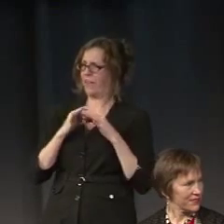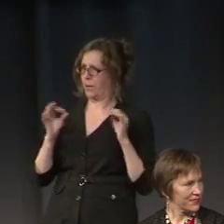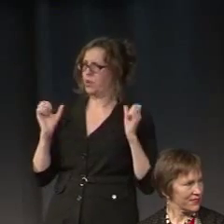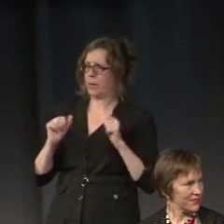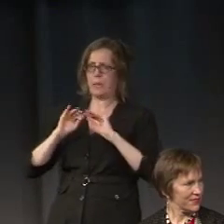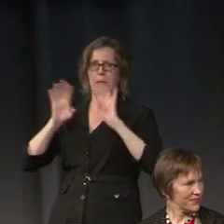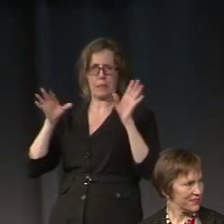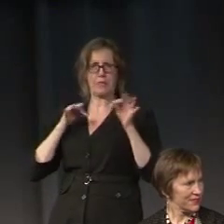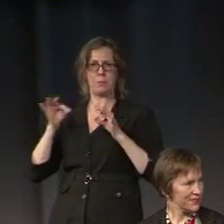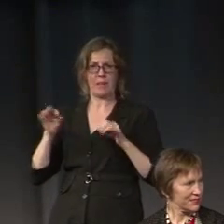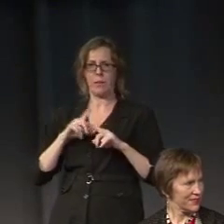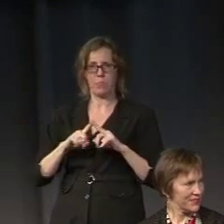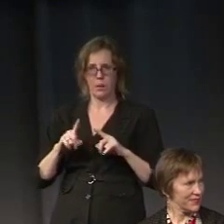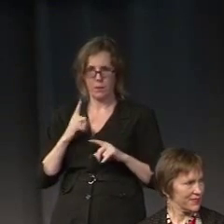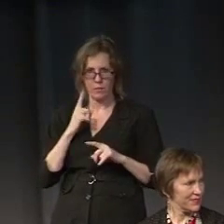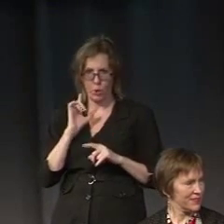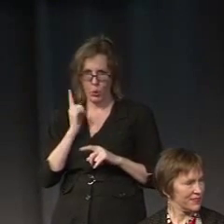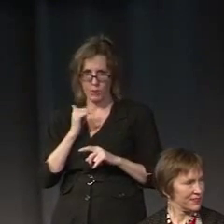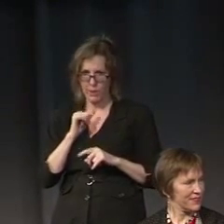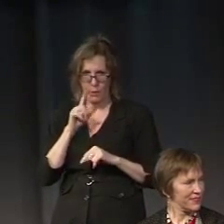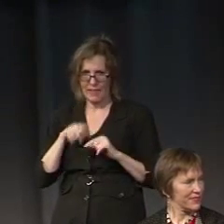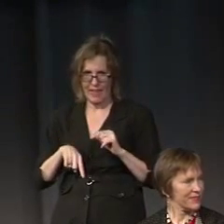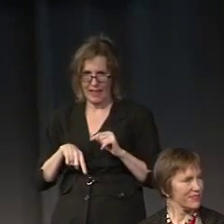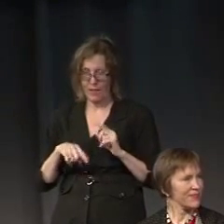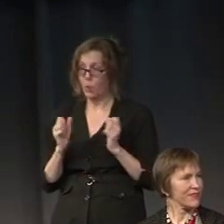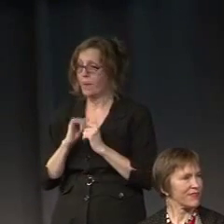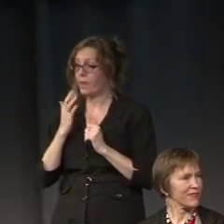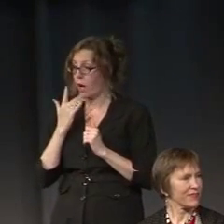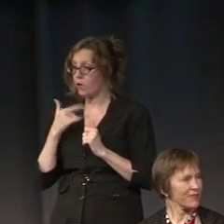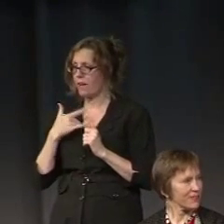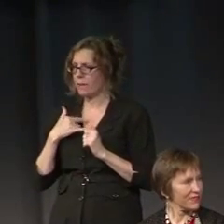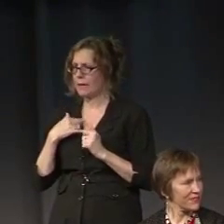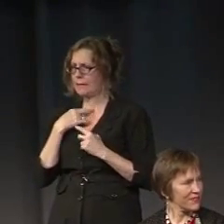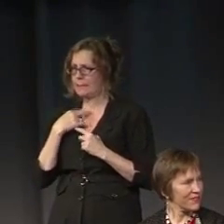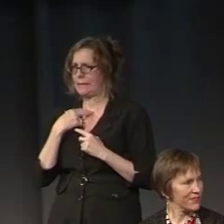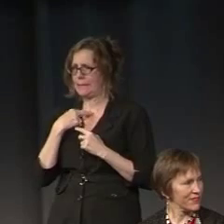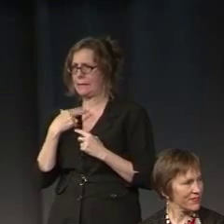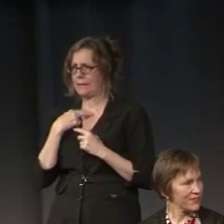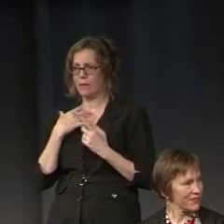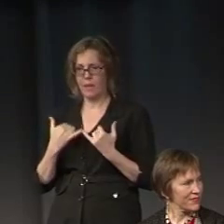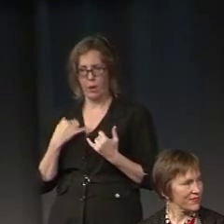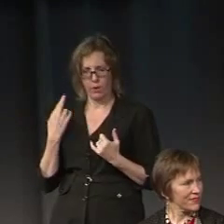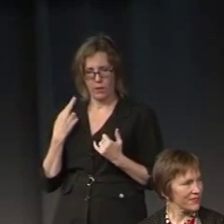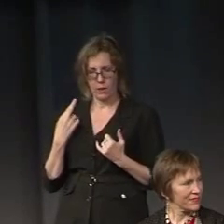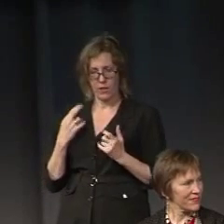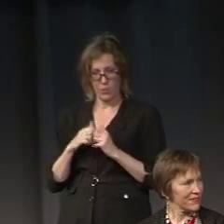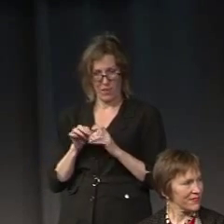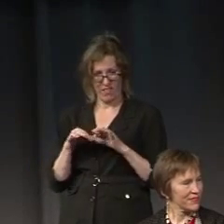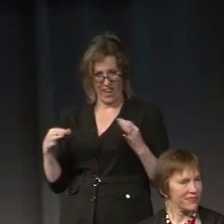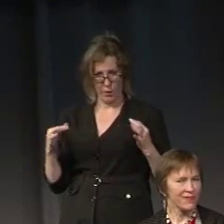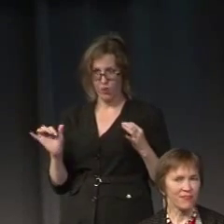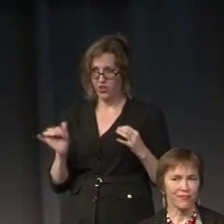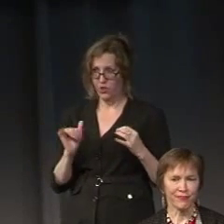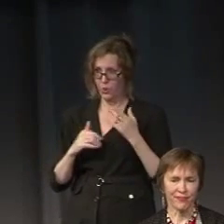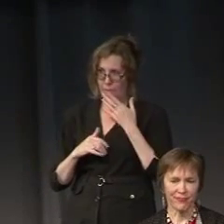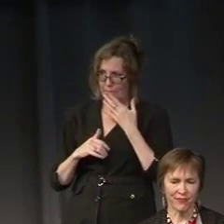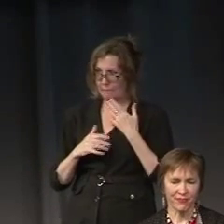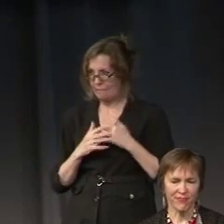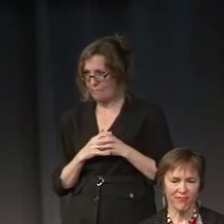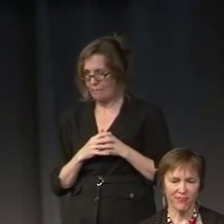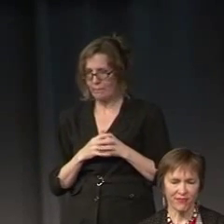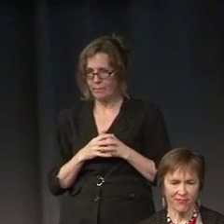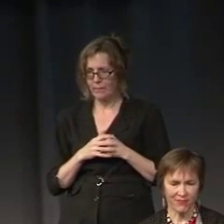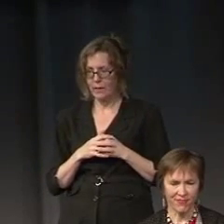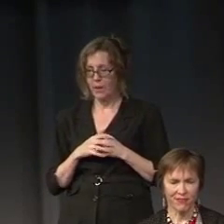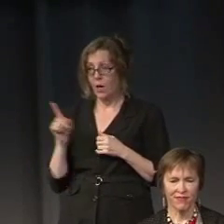And with color, it's like, still stuck. Yeah. And that's my friction, because we're all using these words. And it's like, well, that's not, I don't think that's is